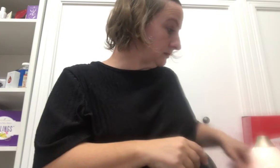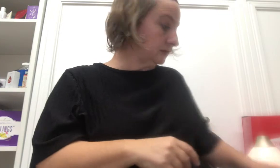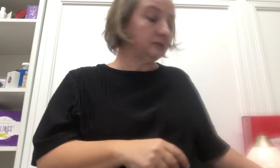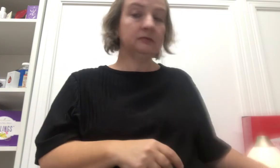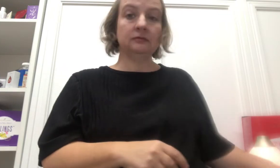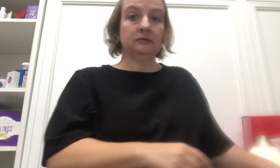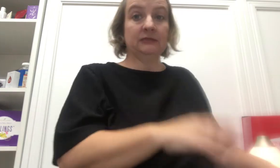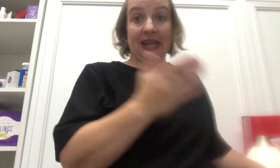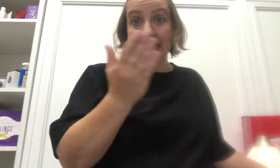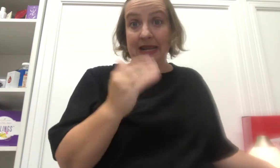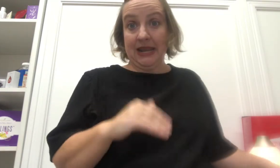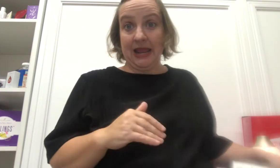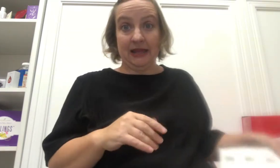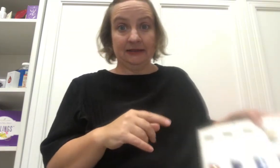way.